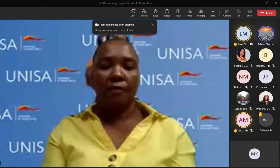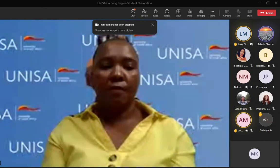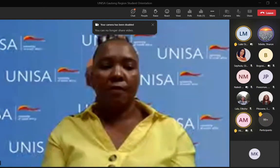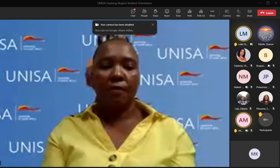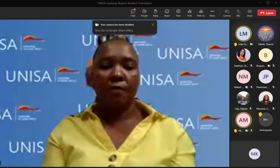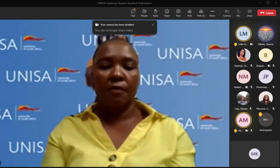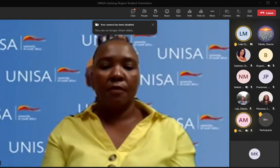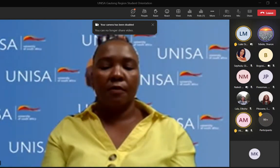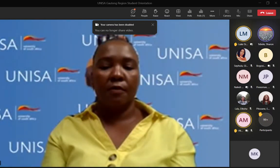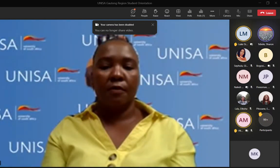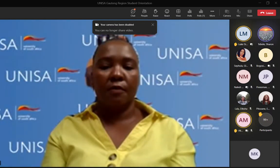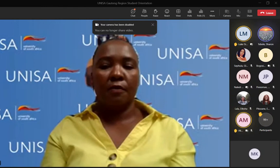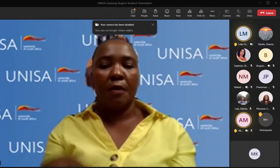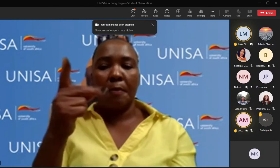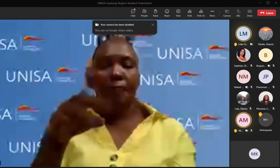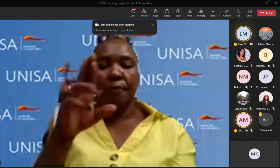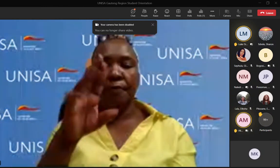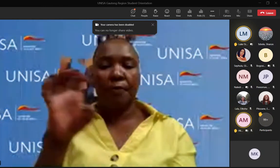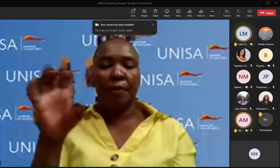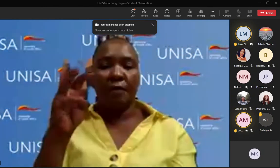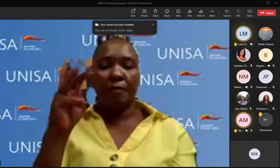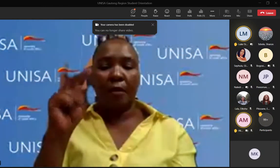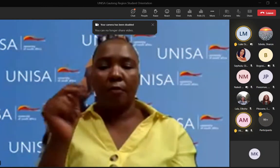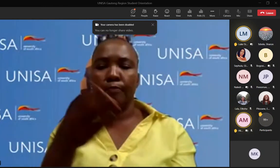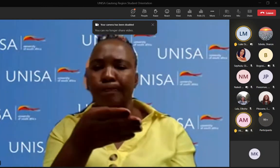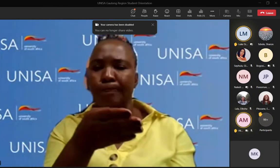displacement are you here